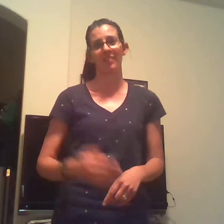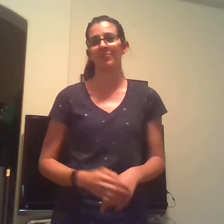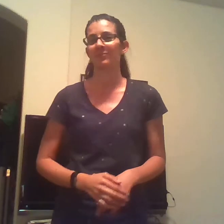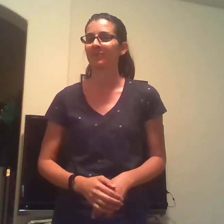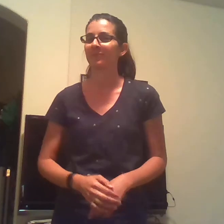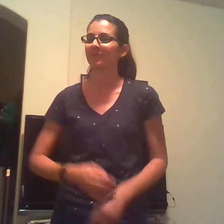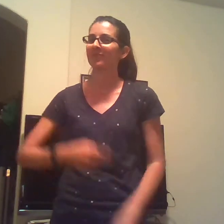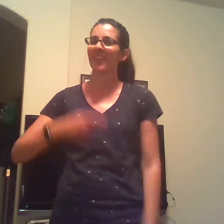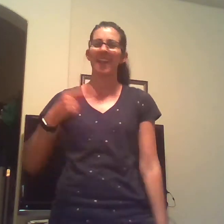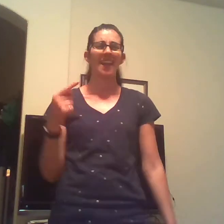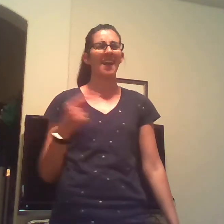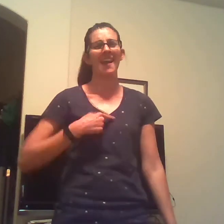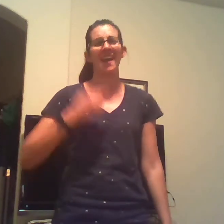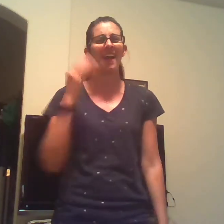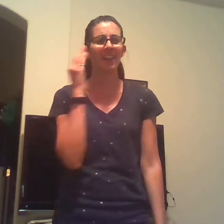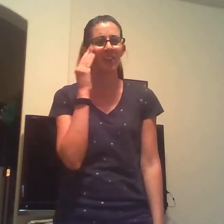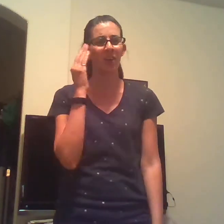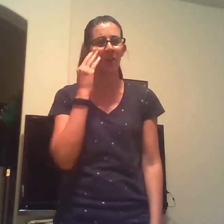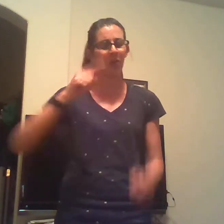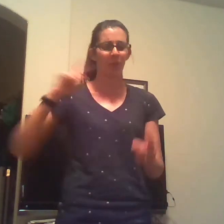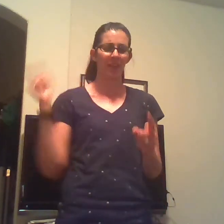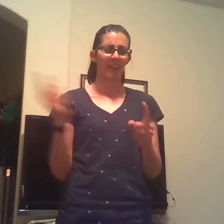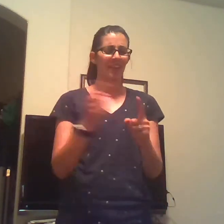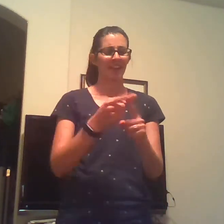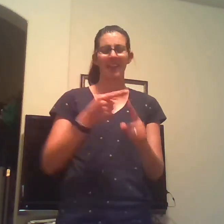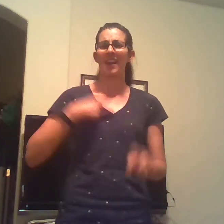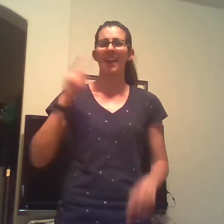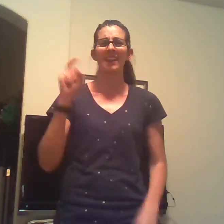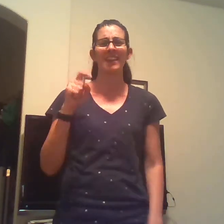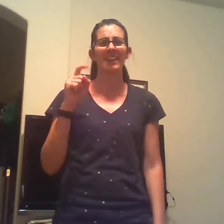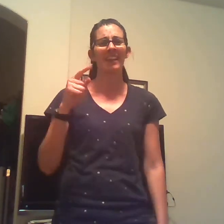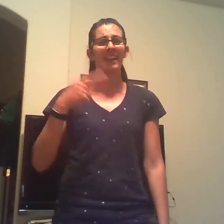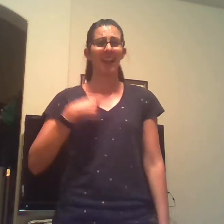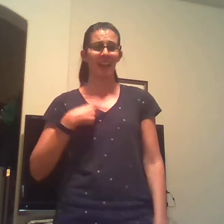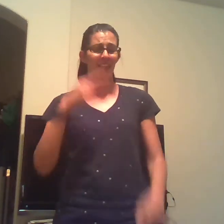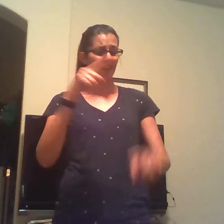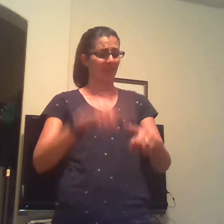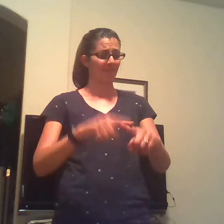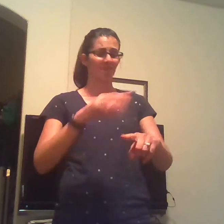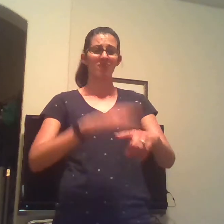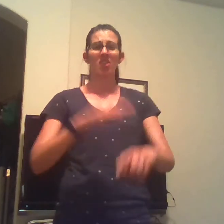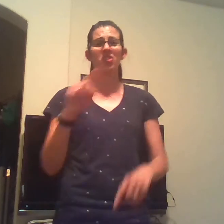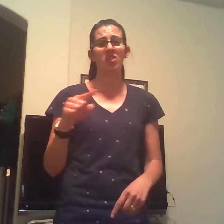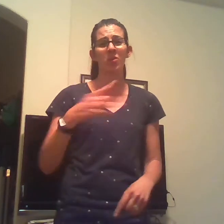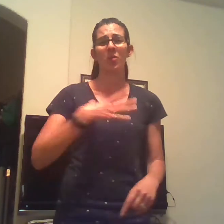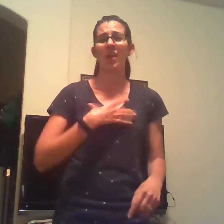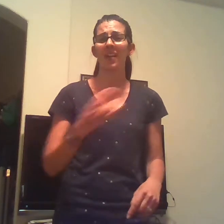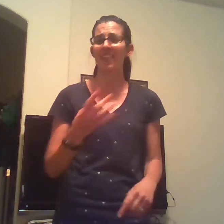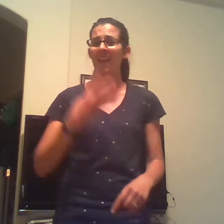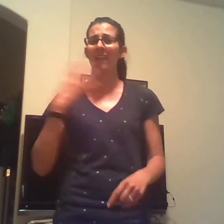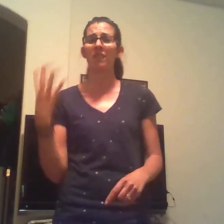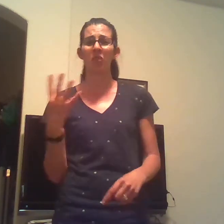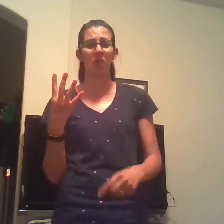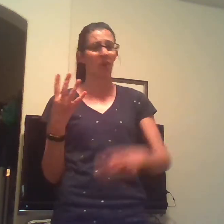And I know when I need it, I can count on you like one,